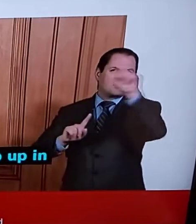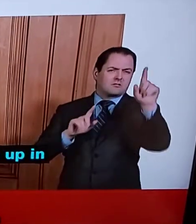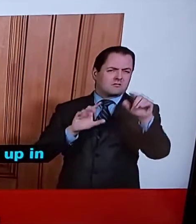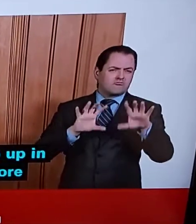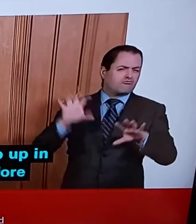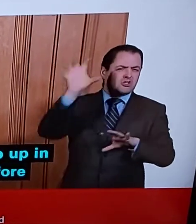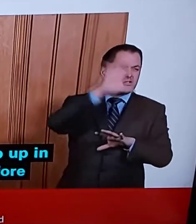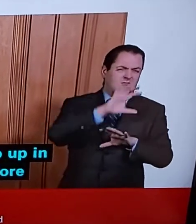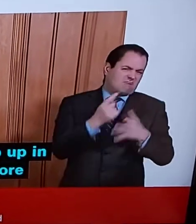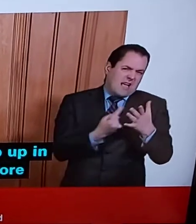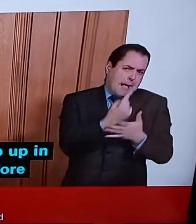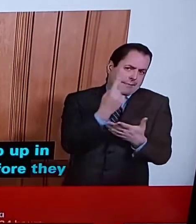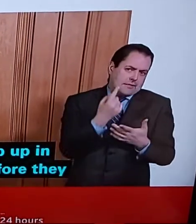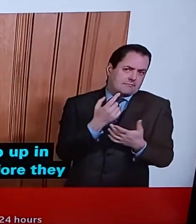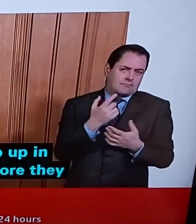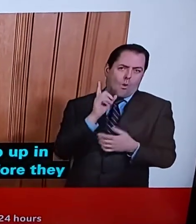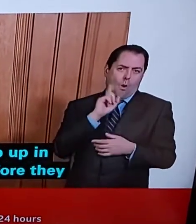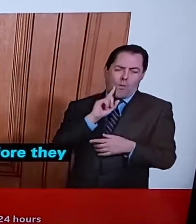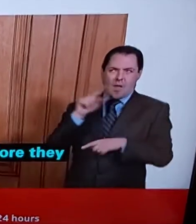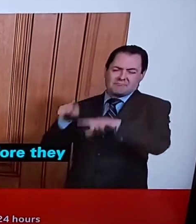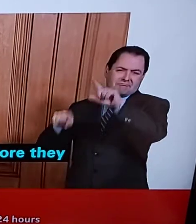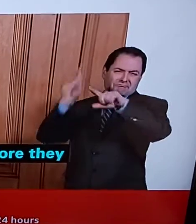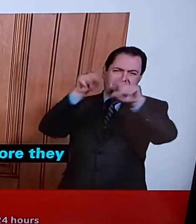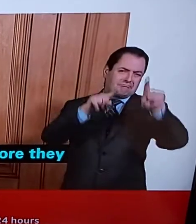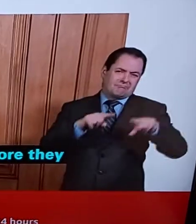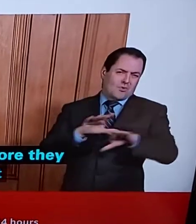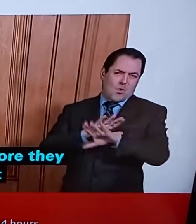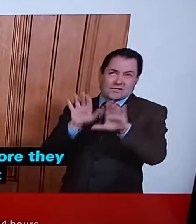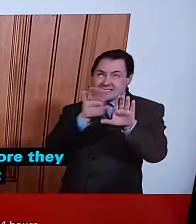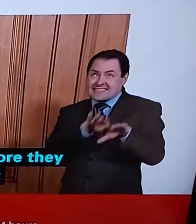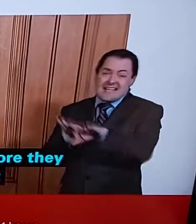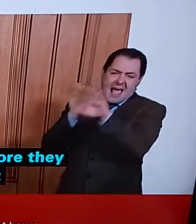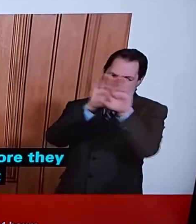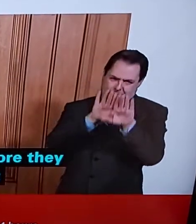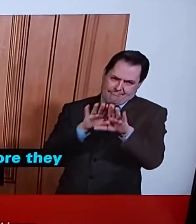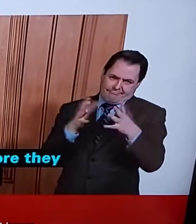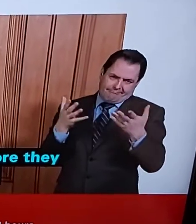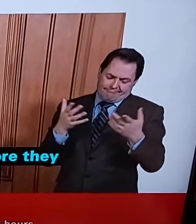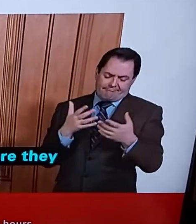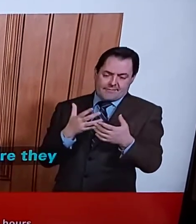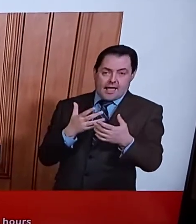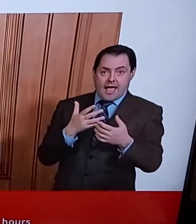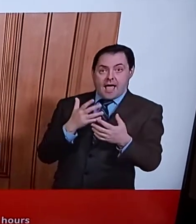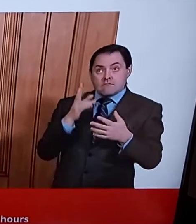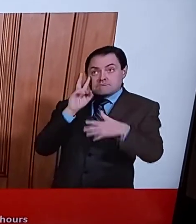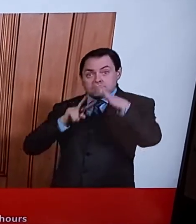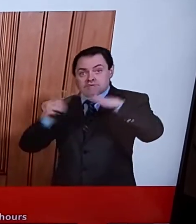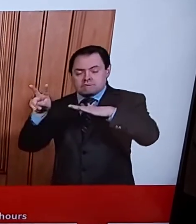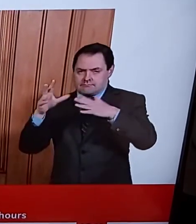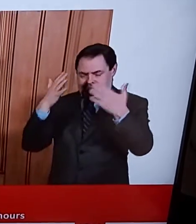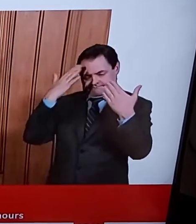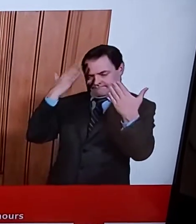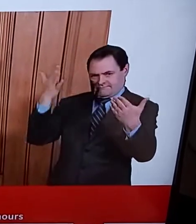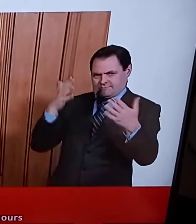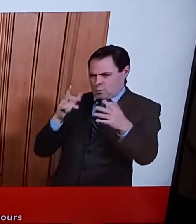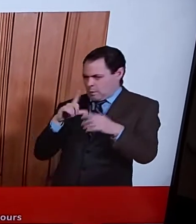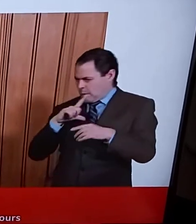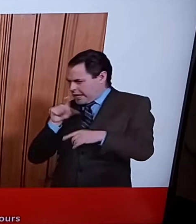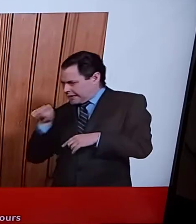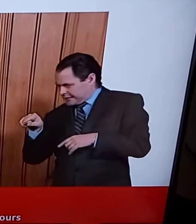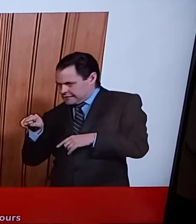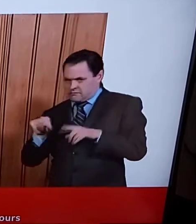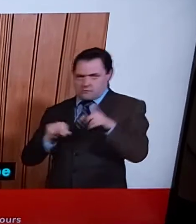that geographical variation is actually to be expected. Although, as I say, it's difficult to get under the skin of why one